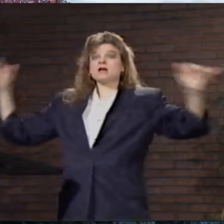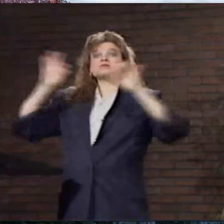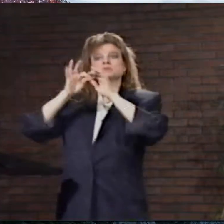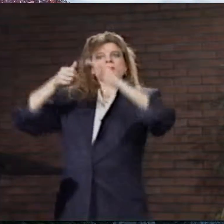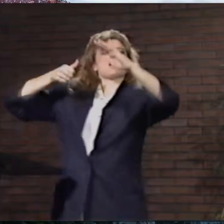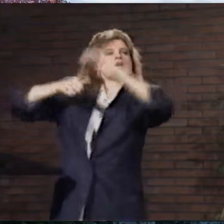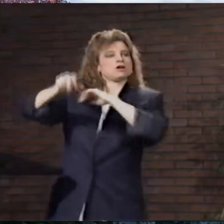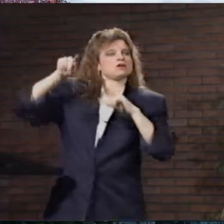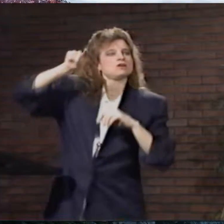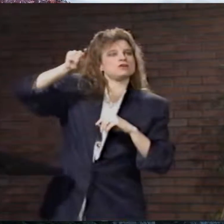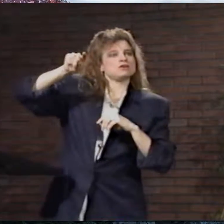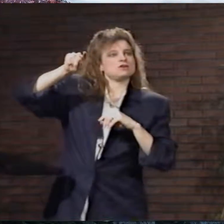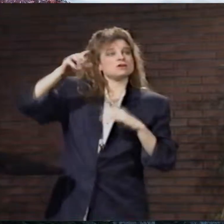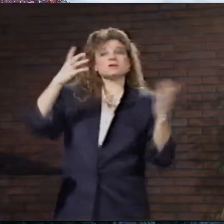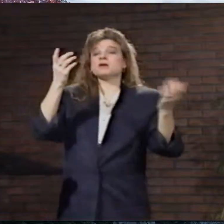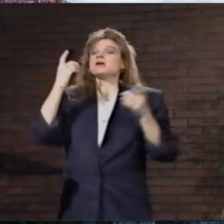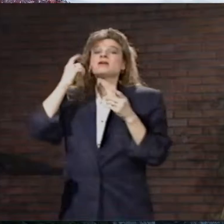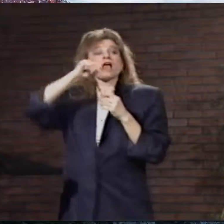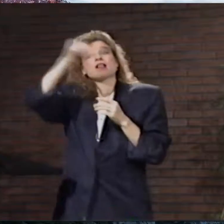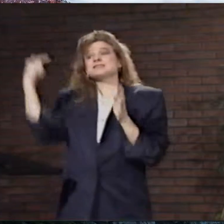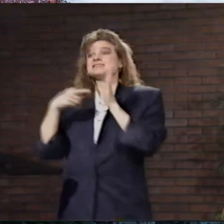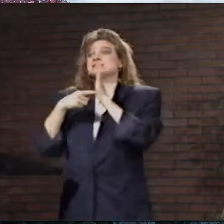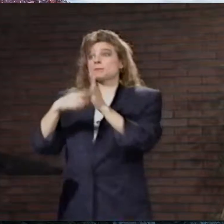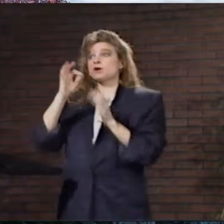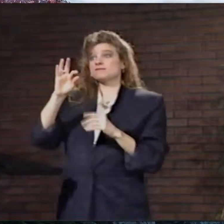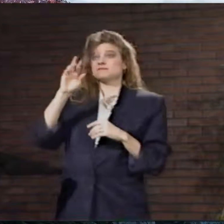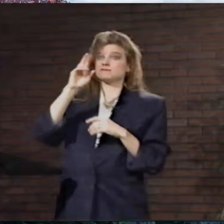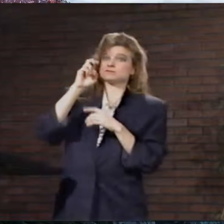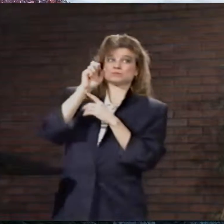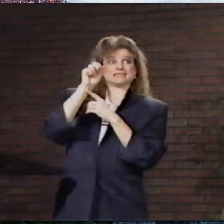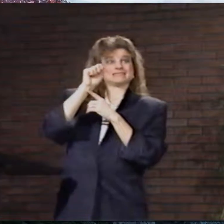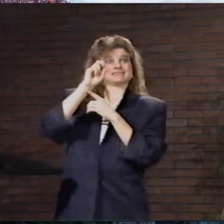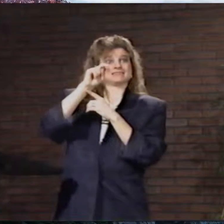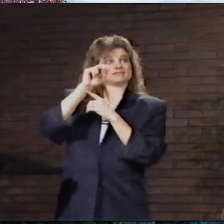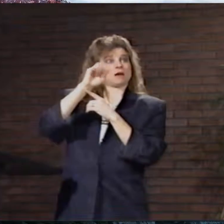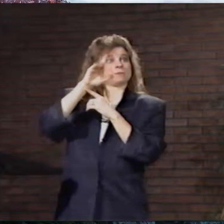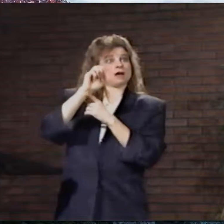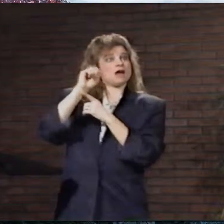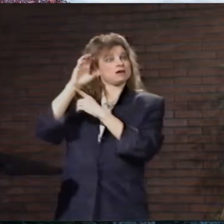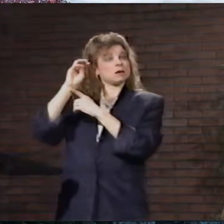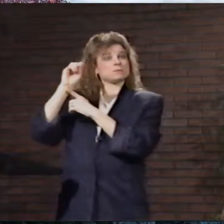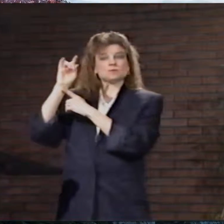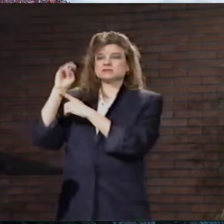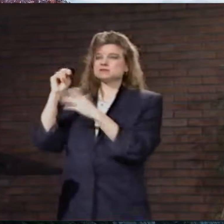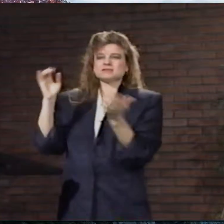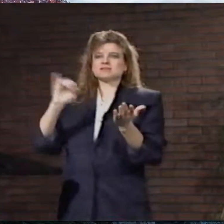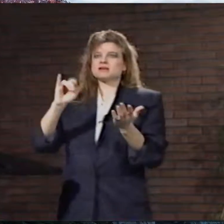And this can mean a lot of different things, and interpreters are considered a reasonable accommodation.